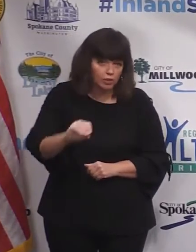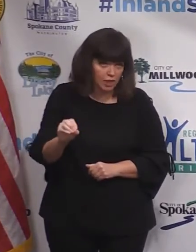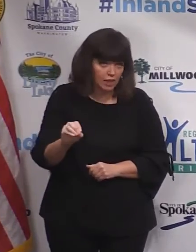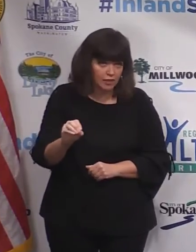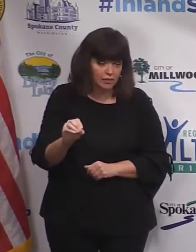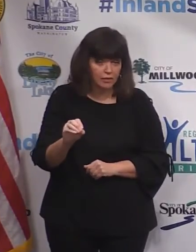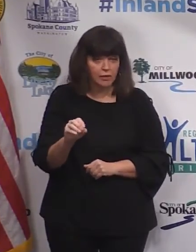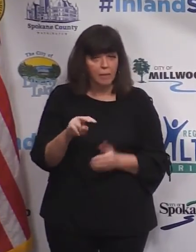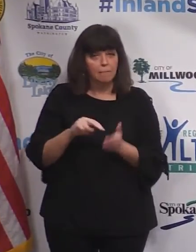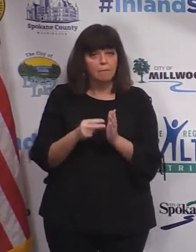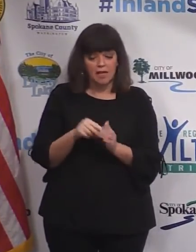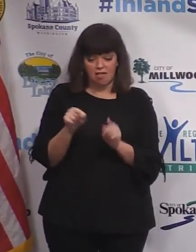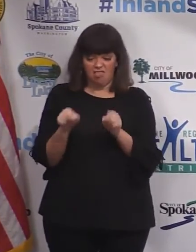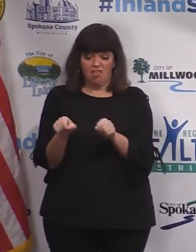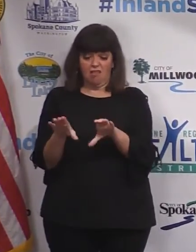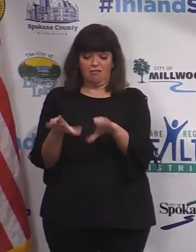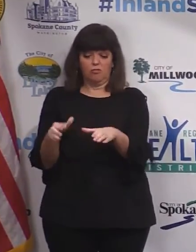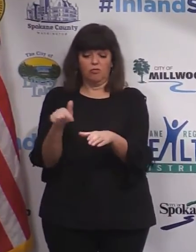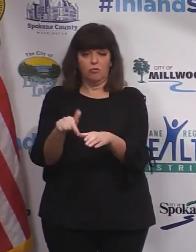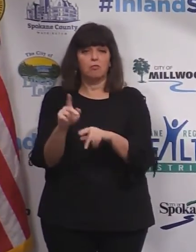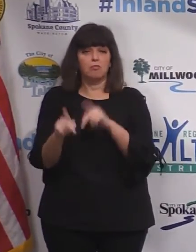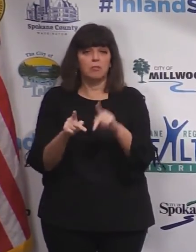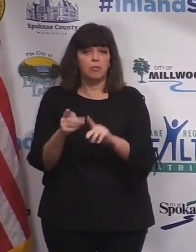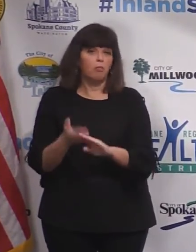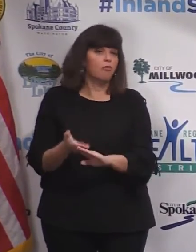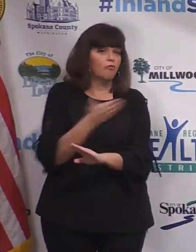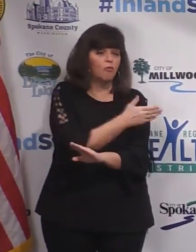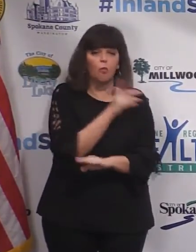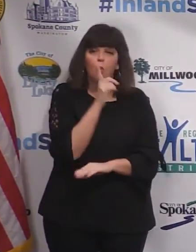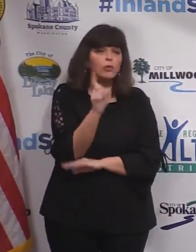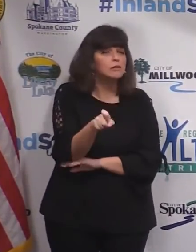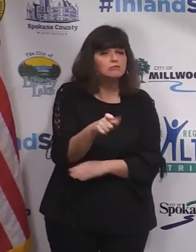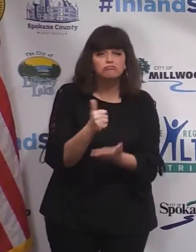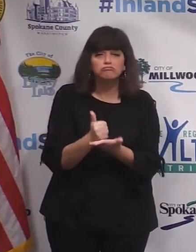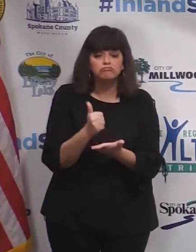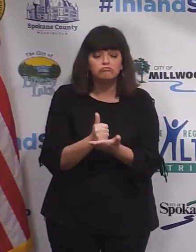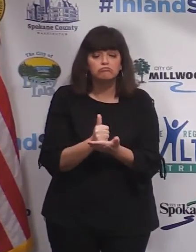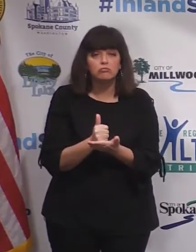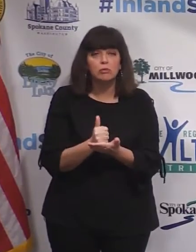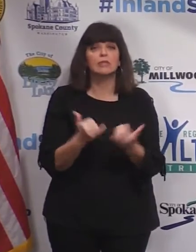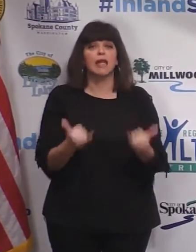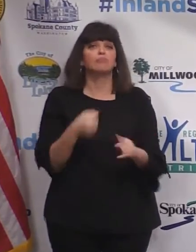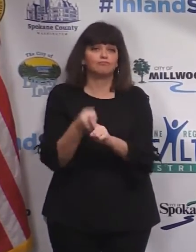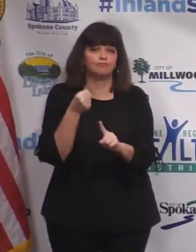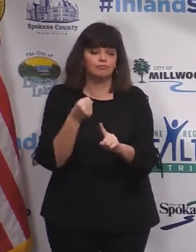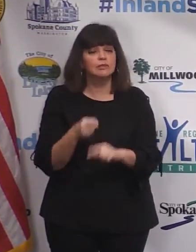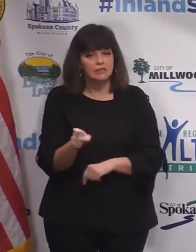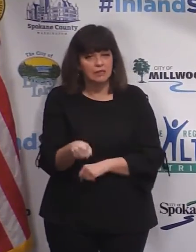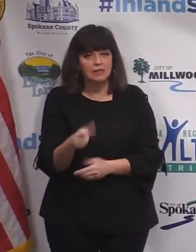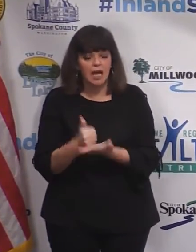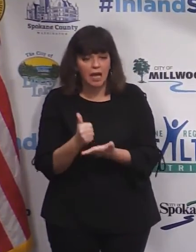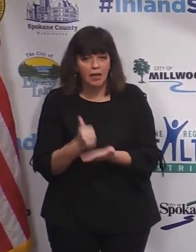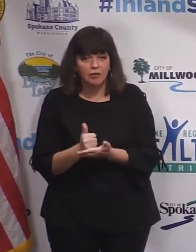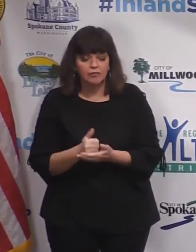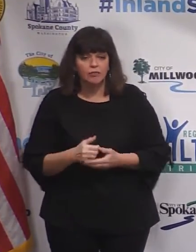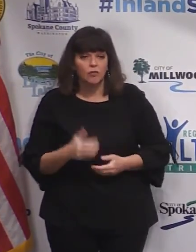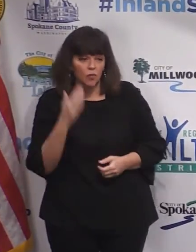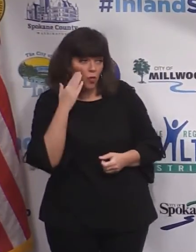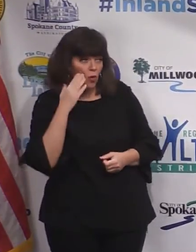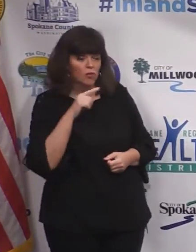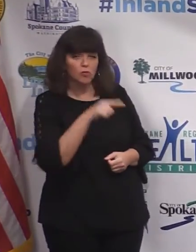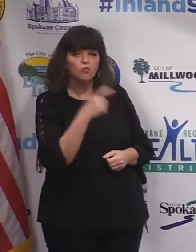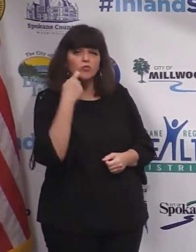people visiting for assistance. We know that many of those are for the first time. I can share our experience at our mobile markets. We've hosted